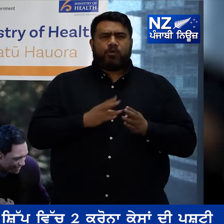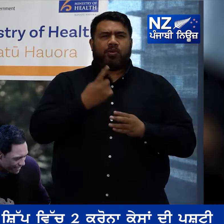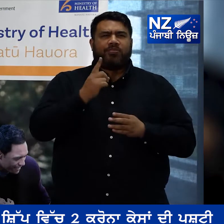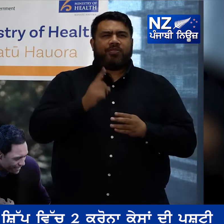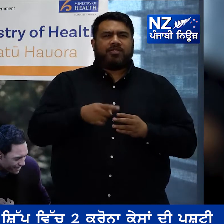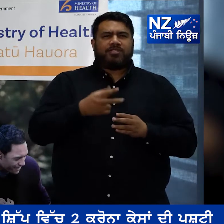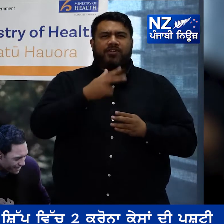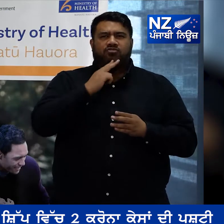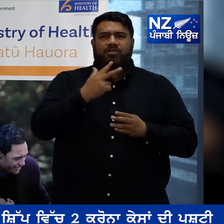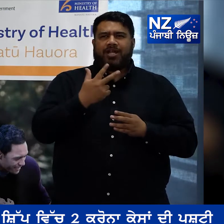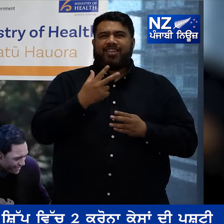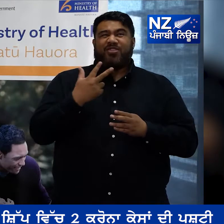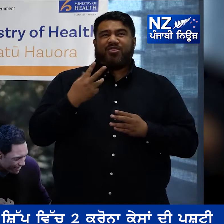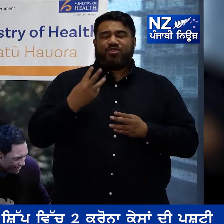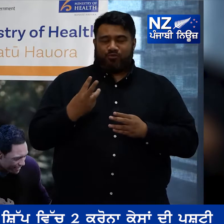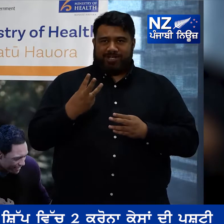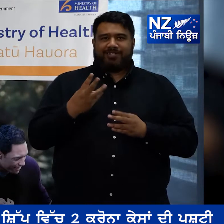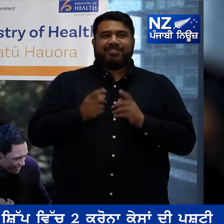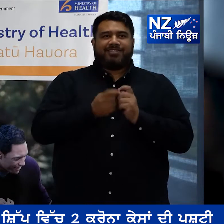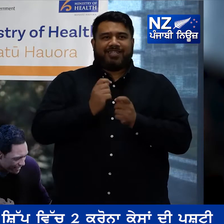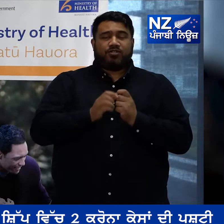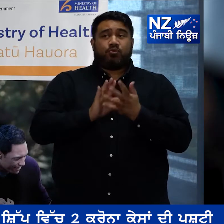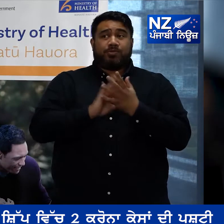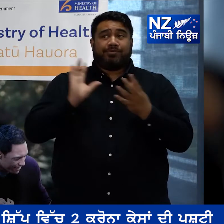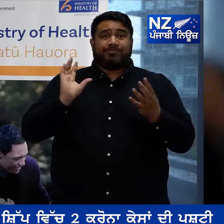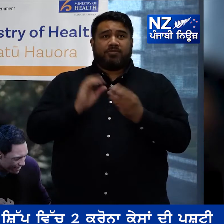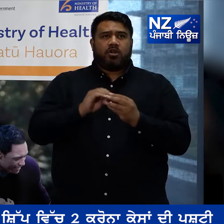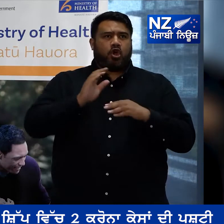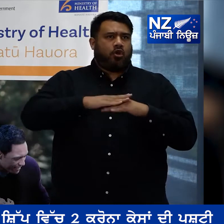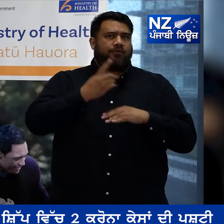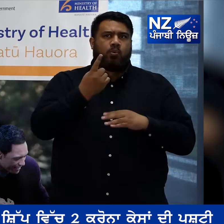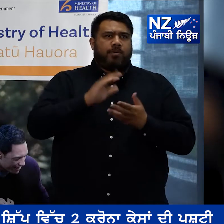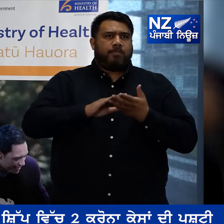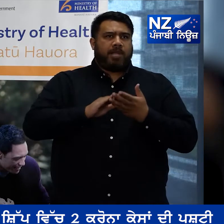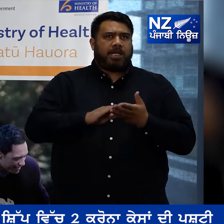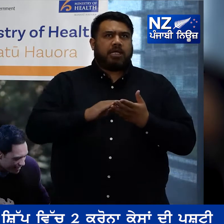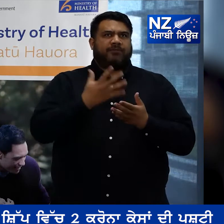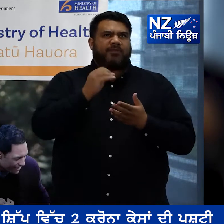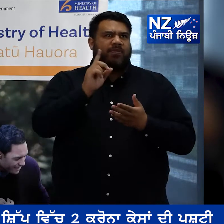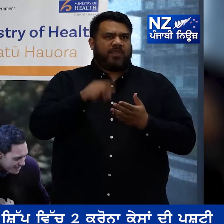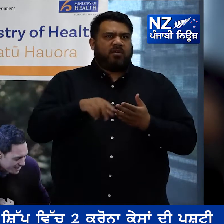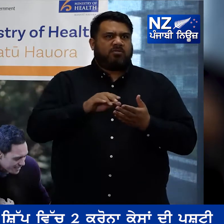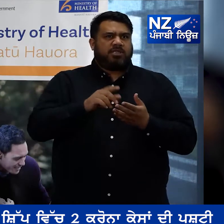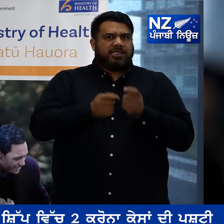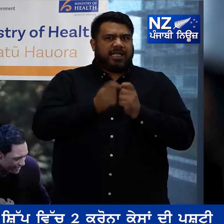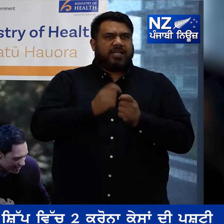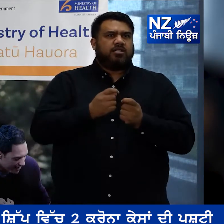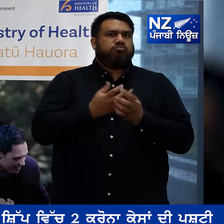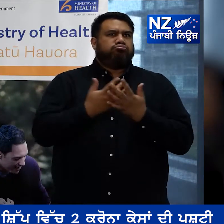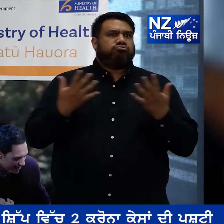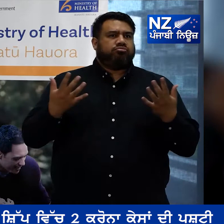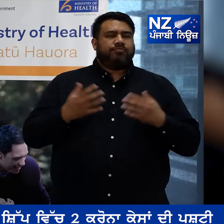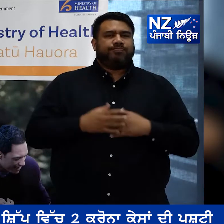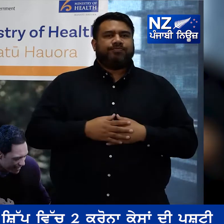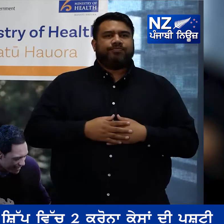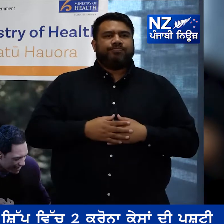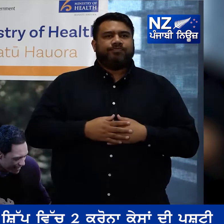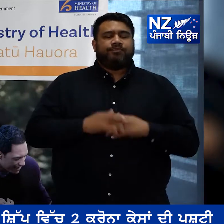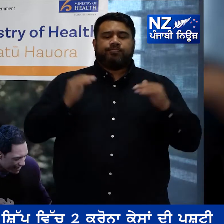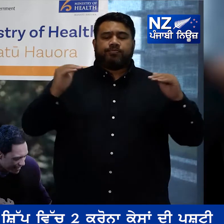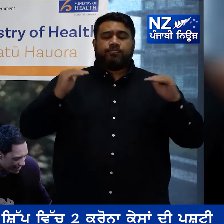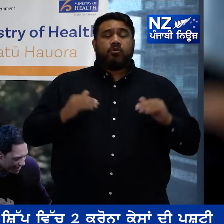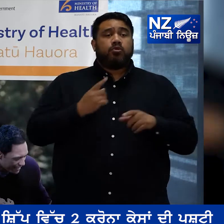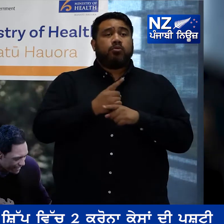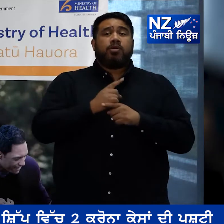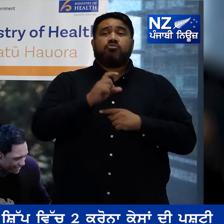our grand total now is 1,047,994. An update on Christchurch.